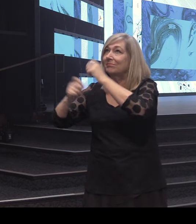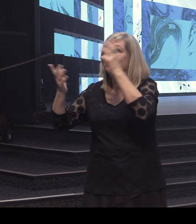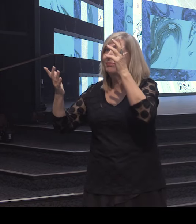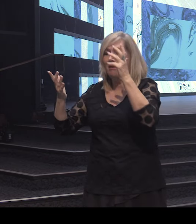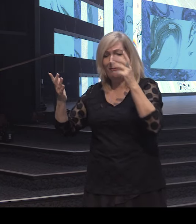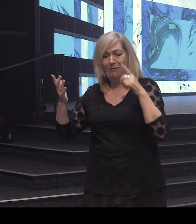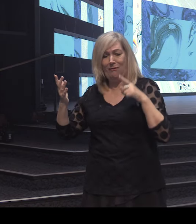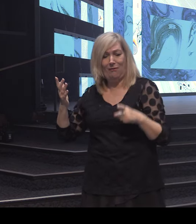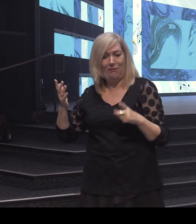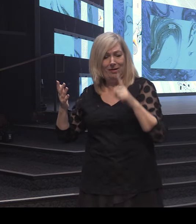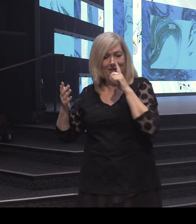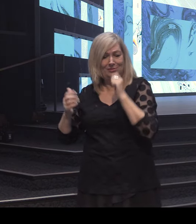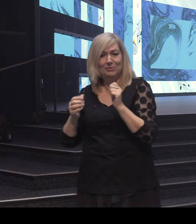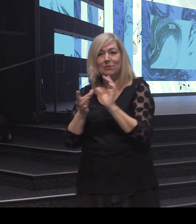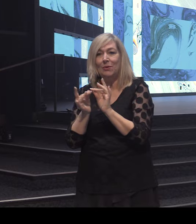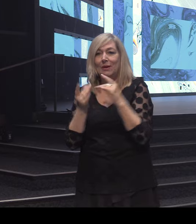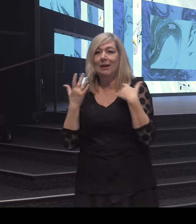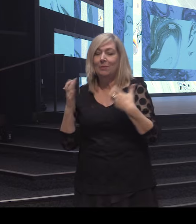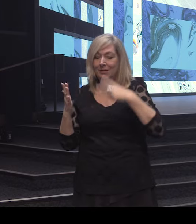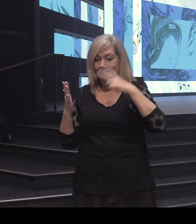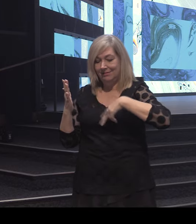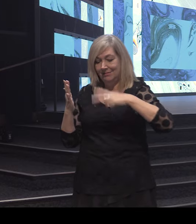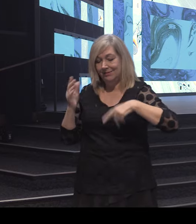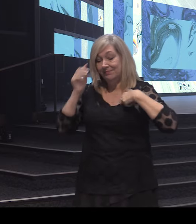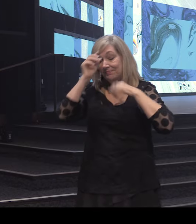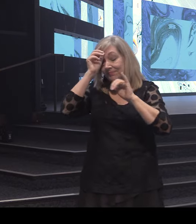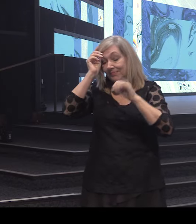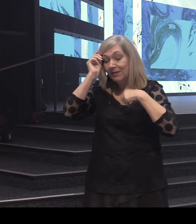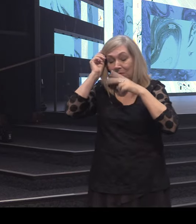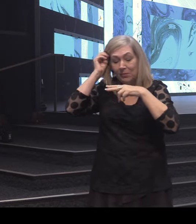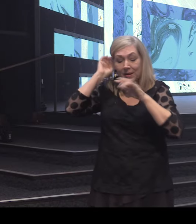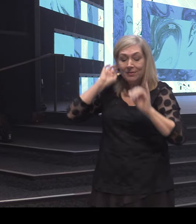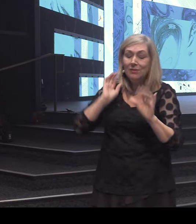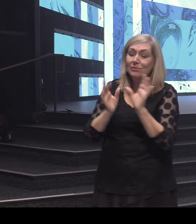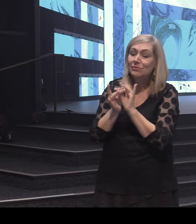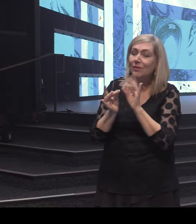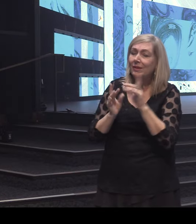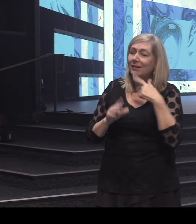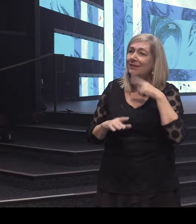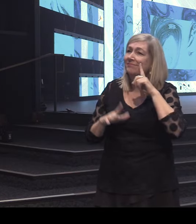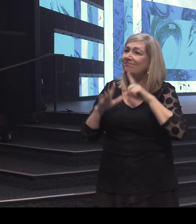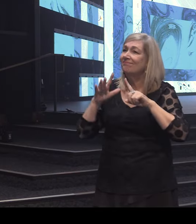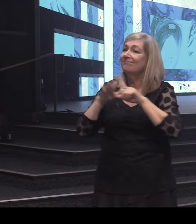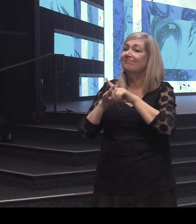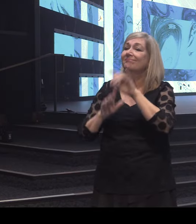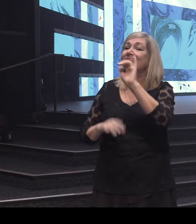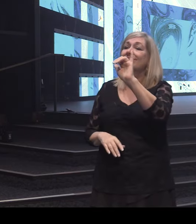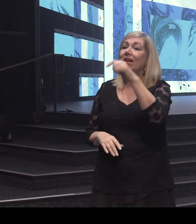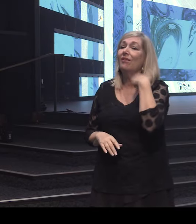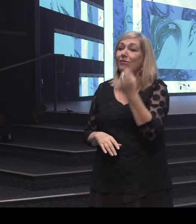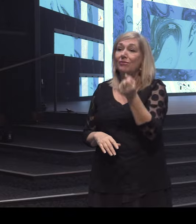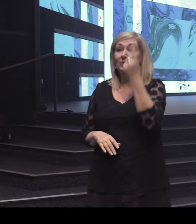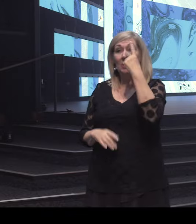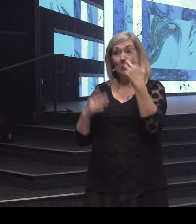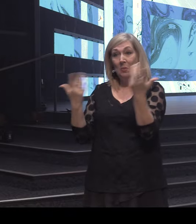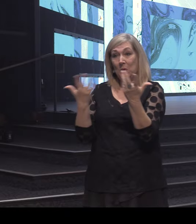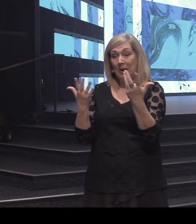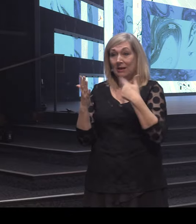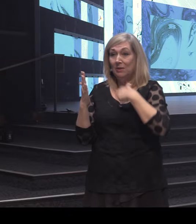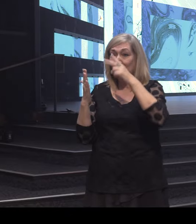read this. And I read it, and as I read, it dawned on me that what I was reading was one of the